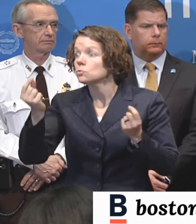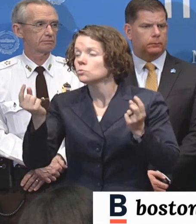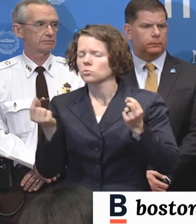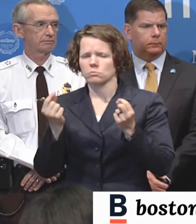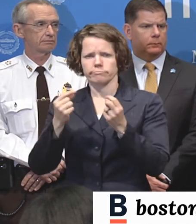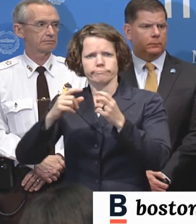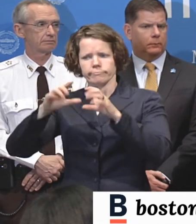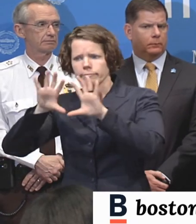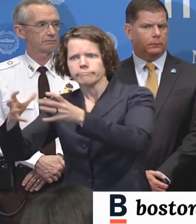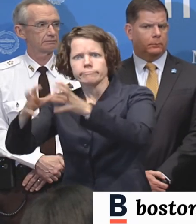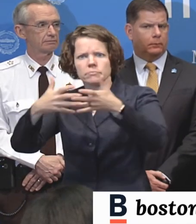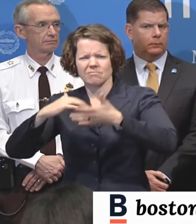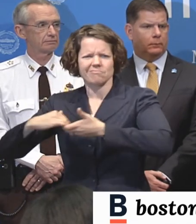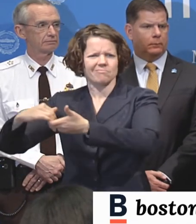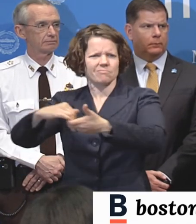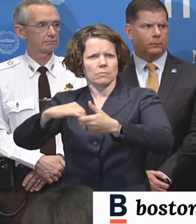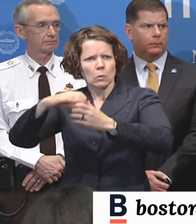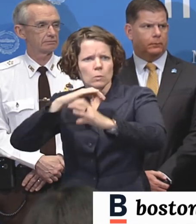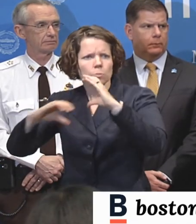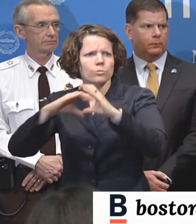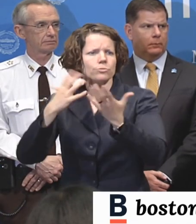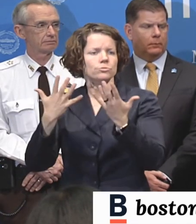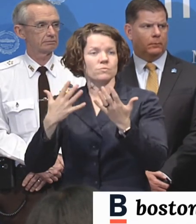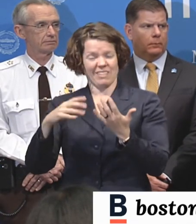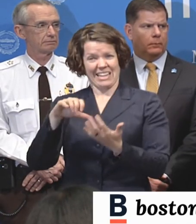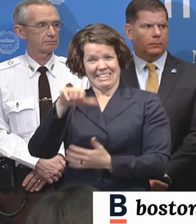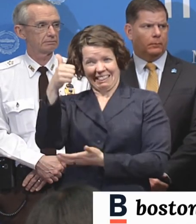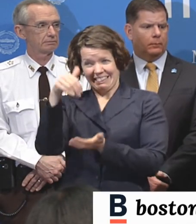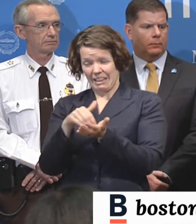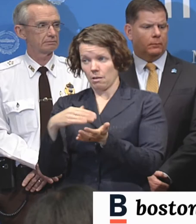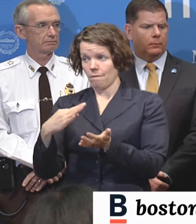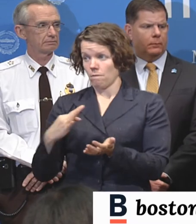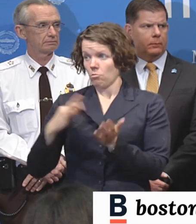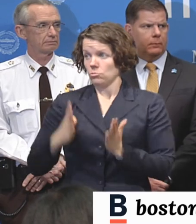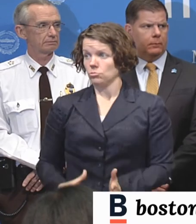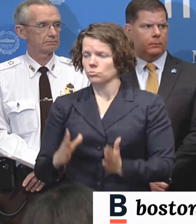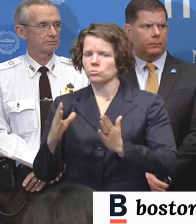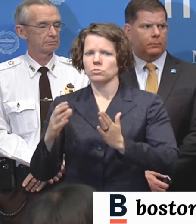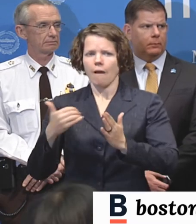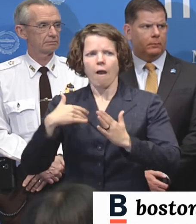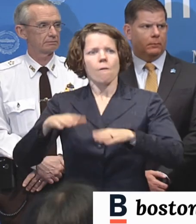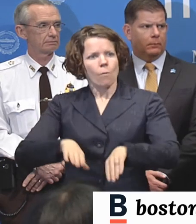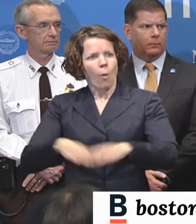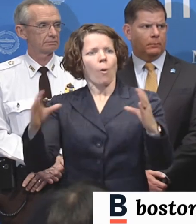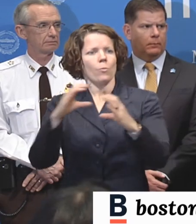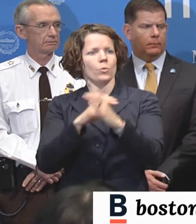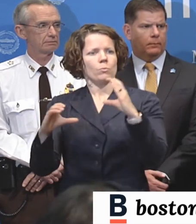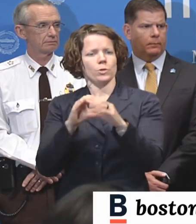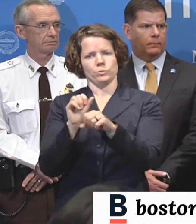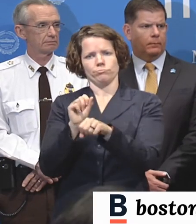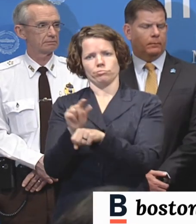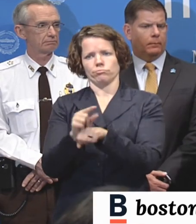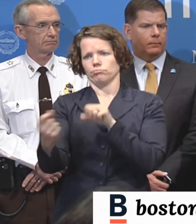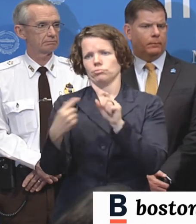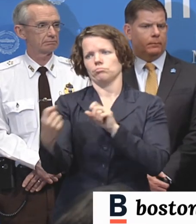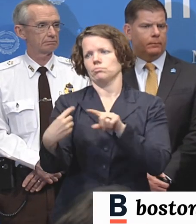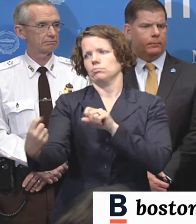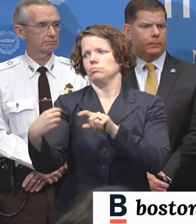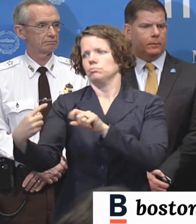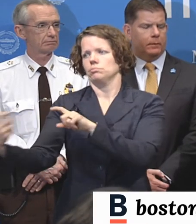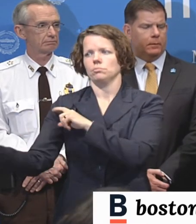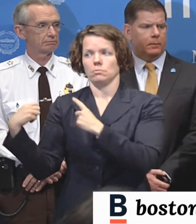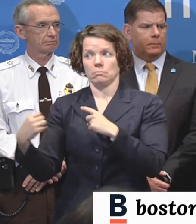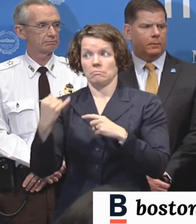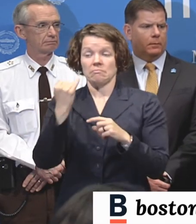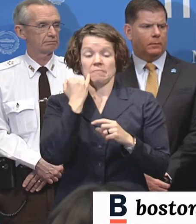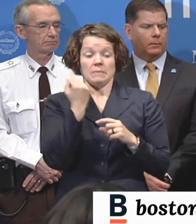resources, and most importantly, those 10,000 volunteers that he talked about, coordinating and communicating that message down the line to the field to be able to